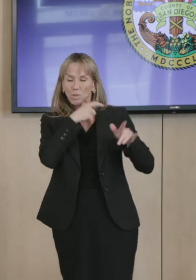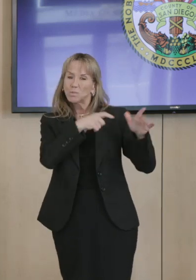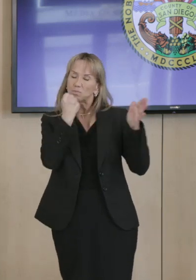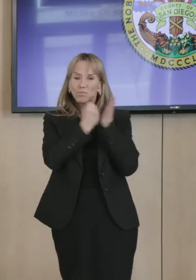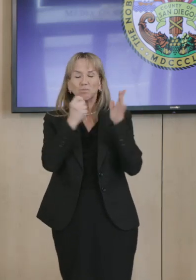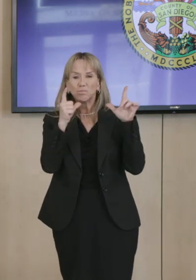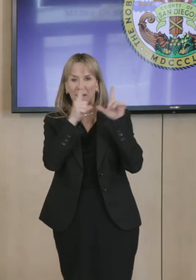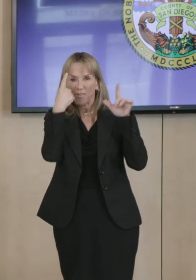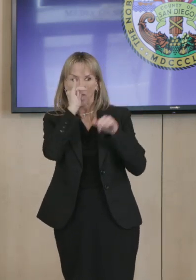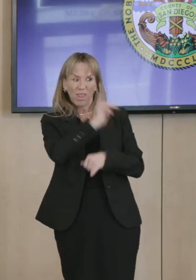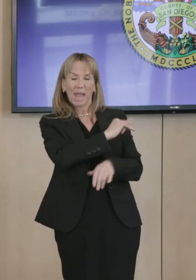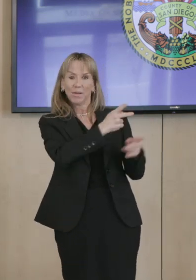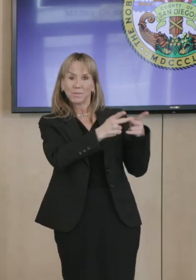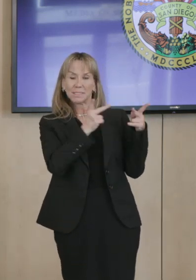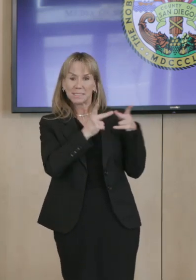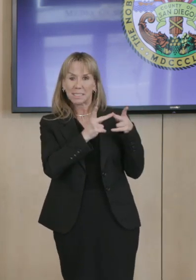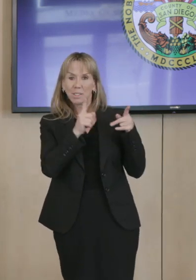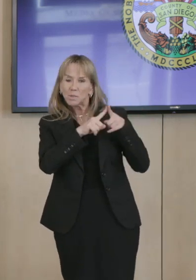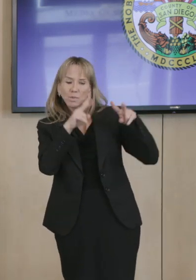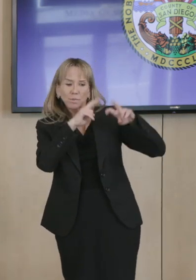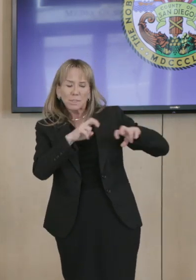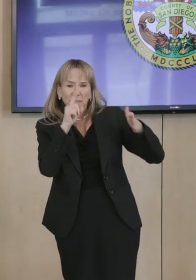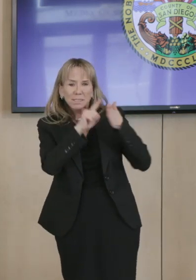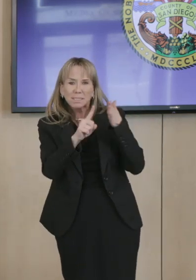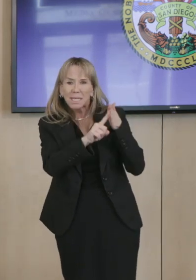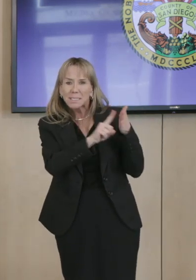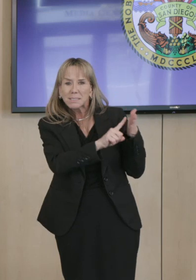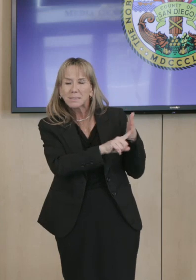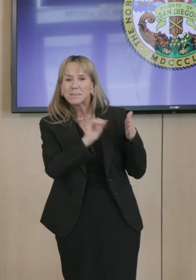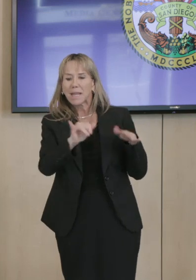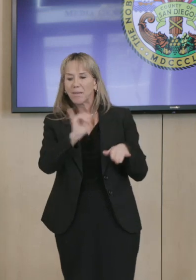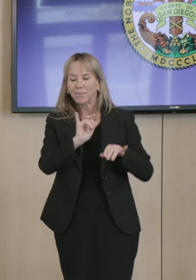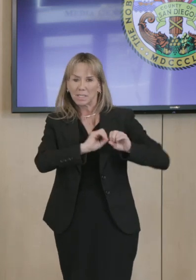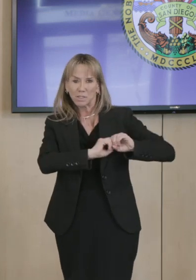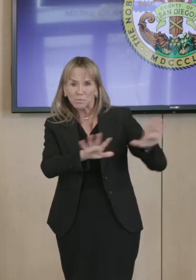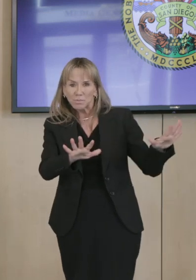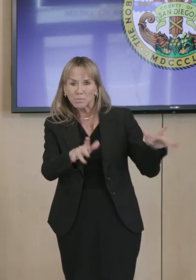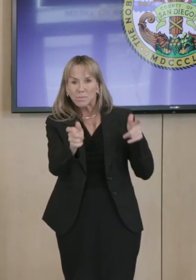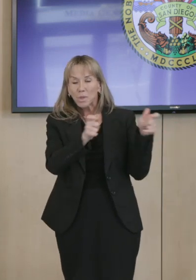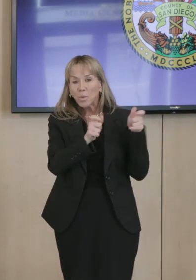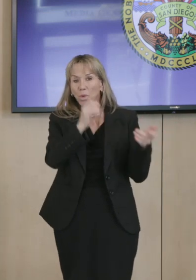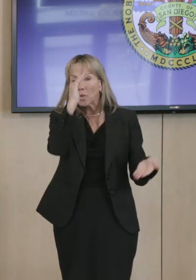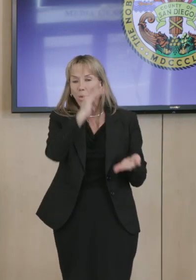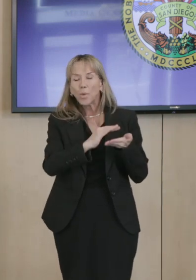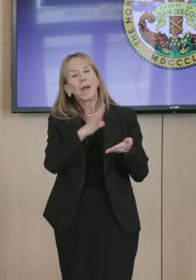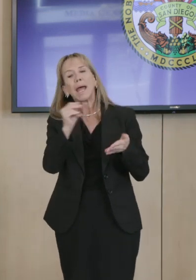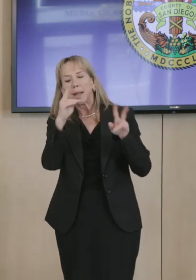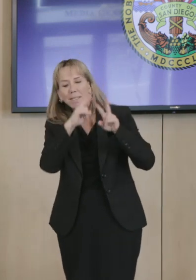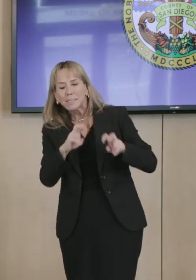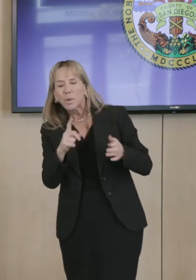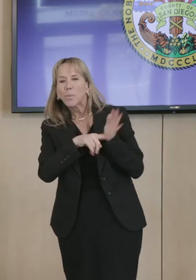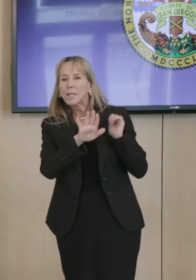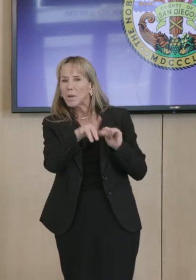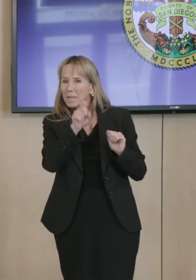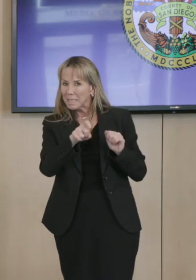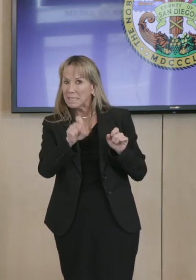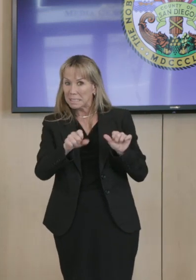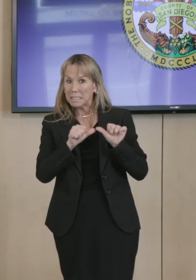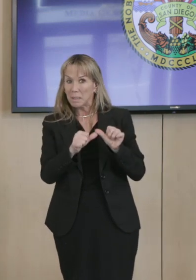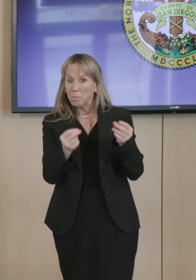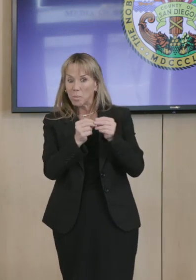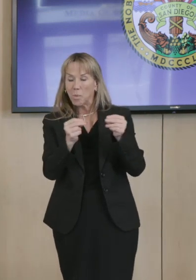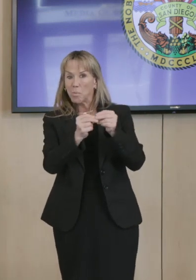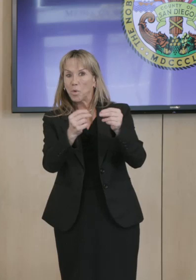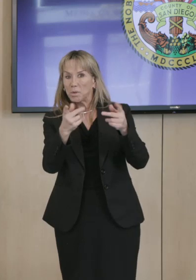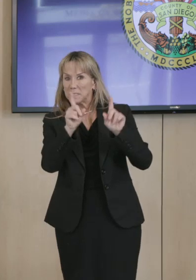type of facility, to assess infection control and assess the need for continued testing. We had